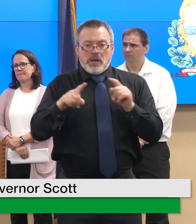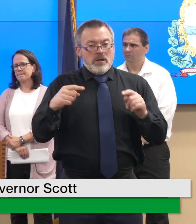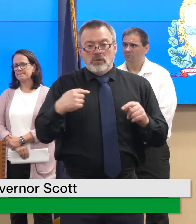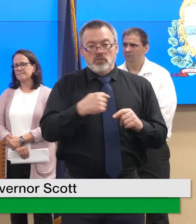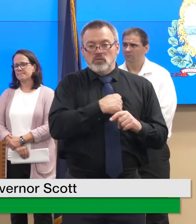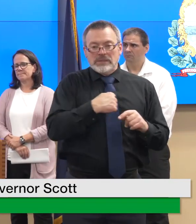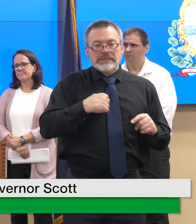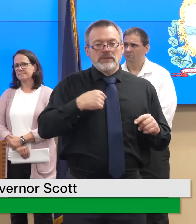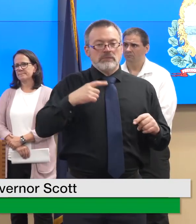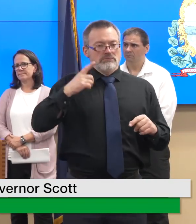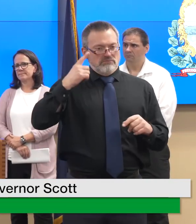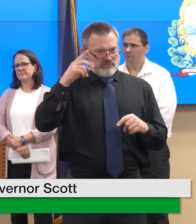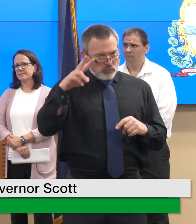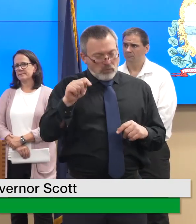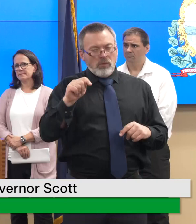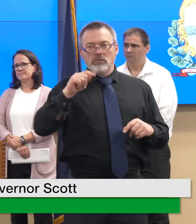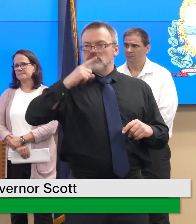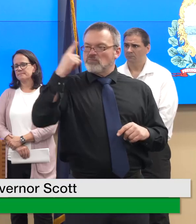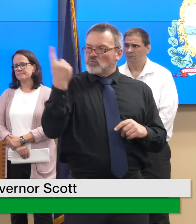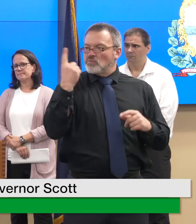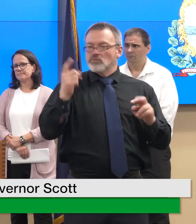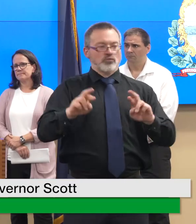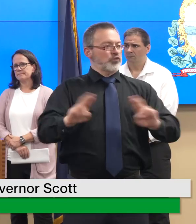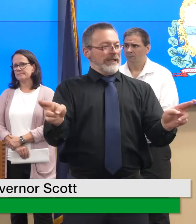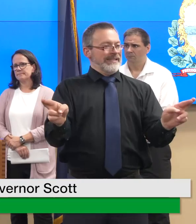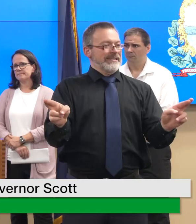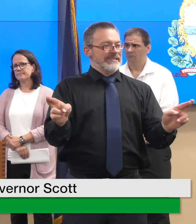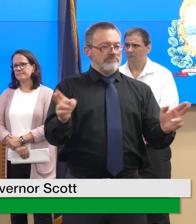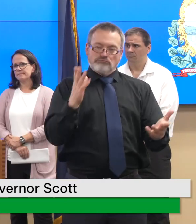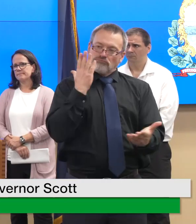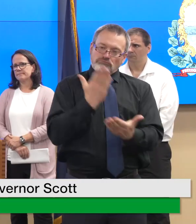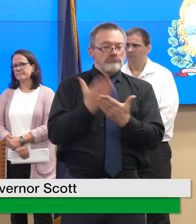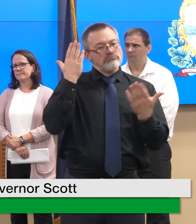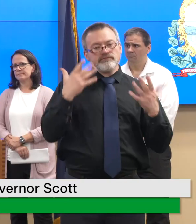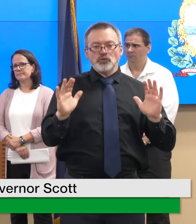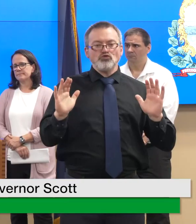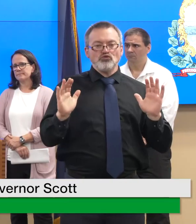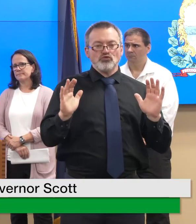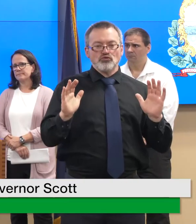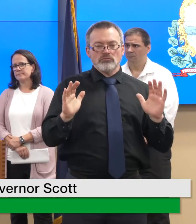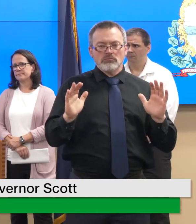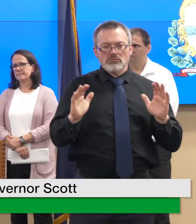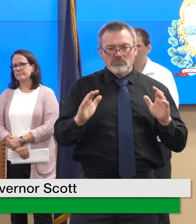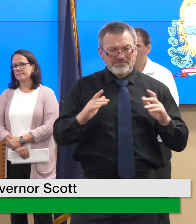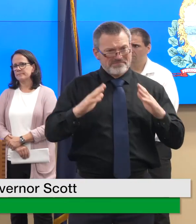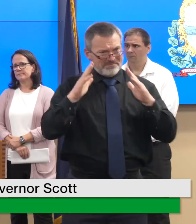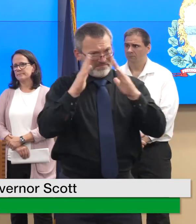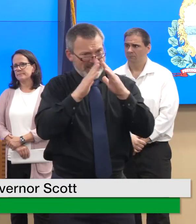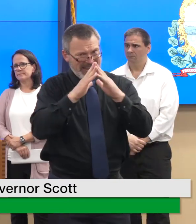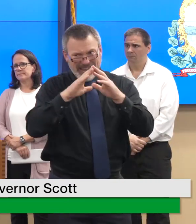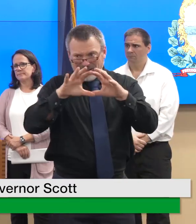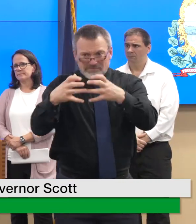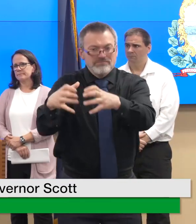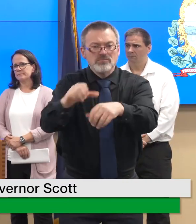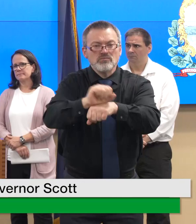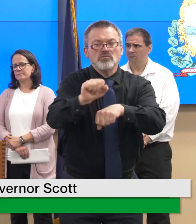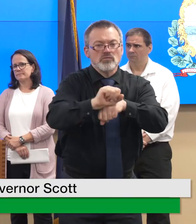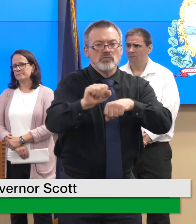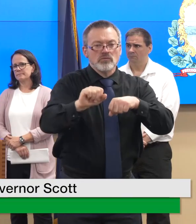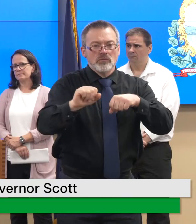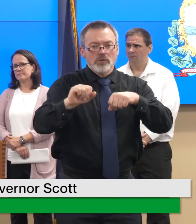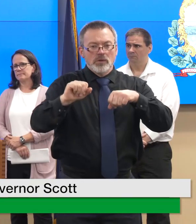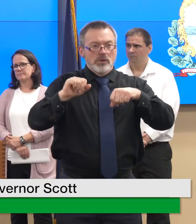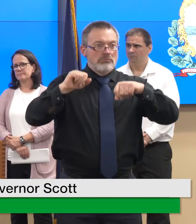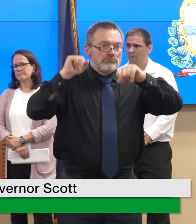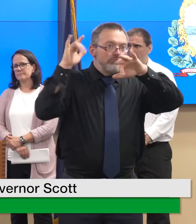some respects. You think about the local town crews that have to plow on a moment's notice when all of a sudden we